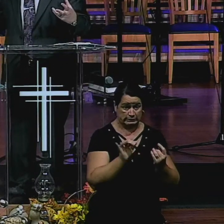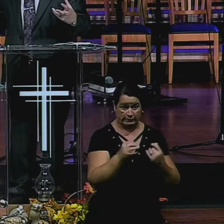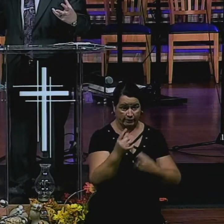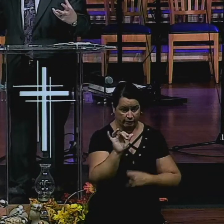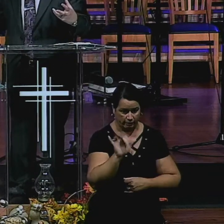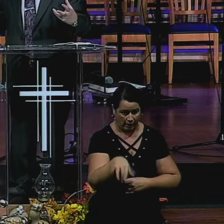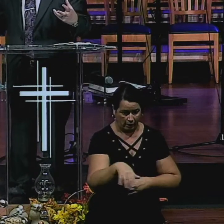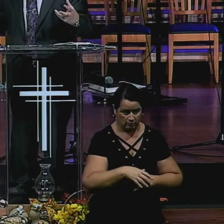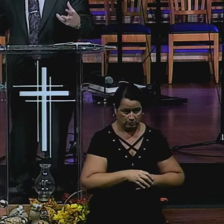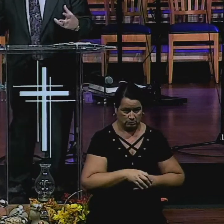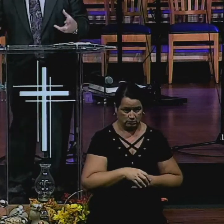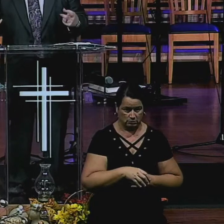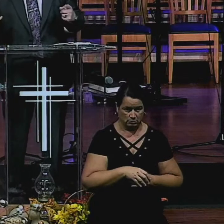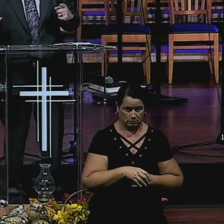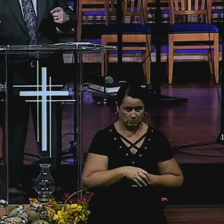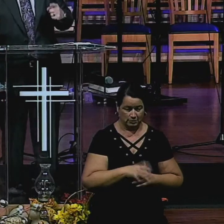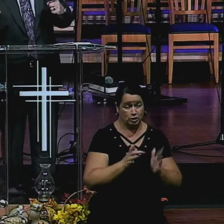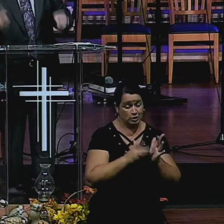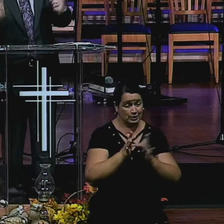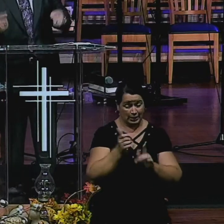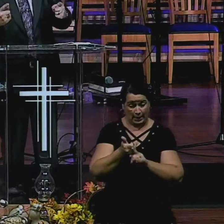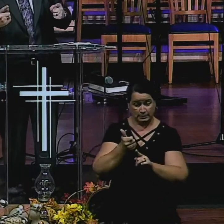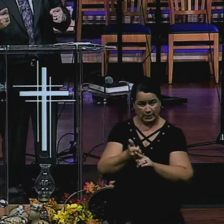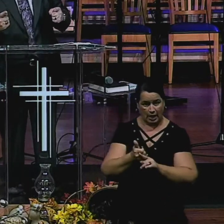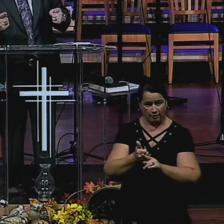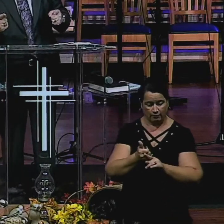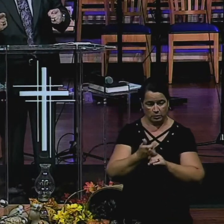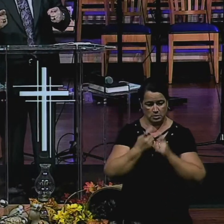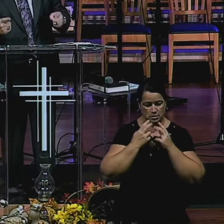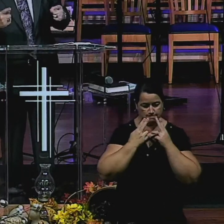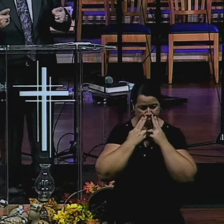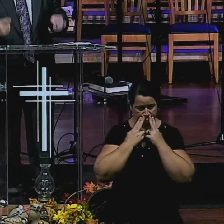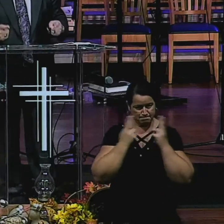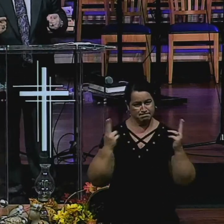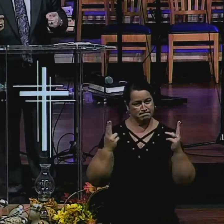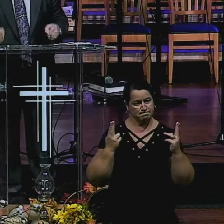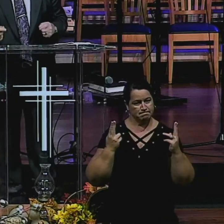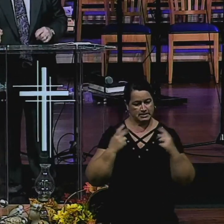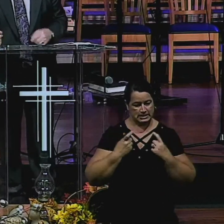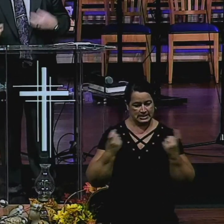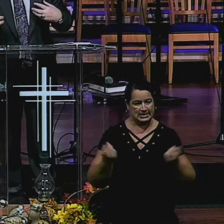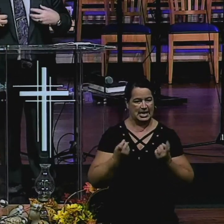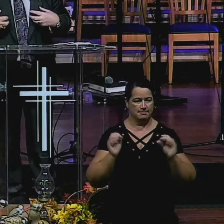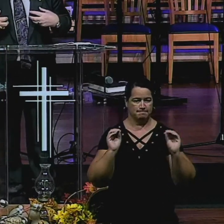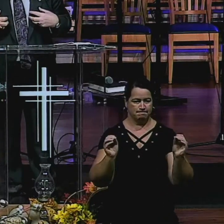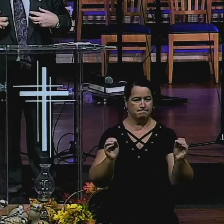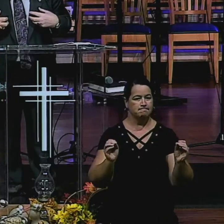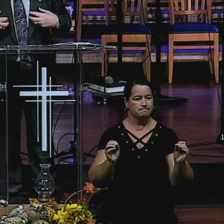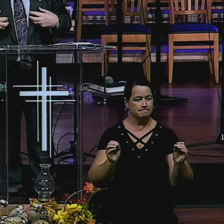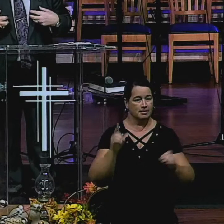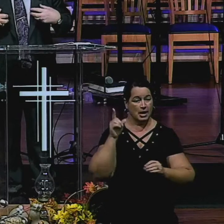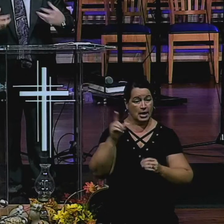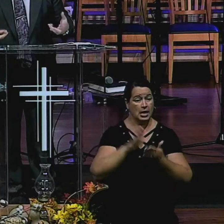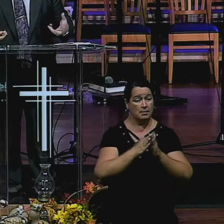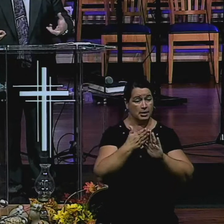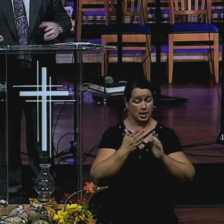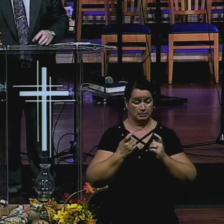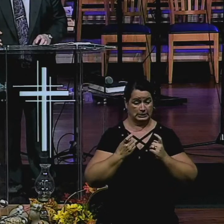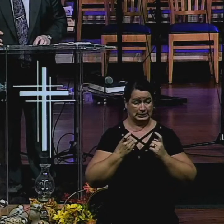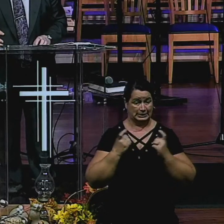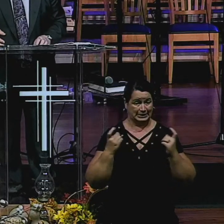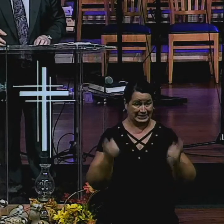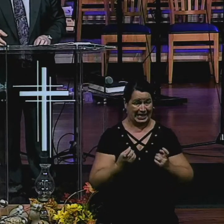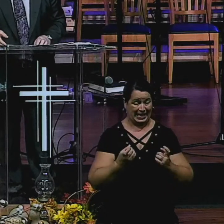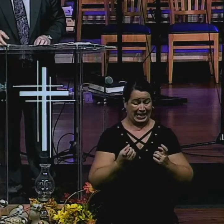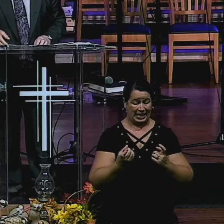And he, the one who knew no sin, became sin for us that we, in turn,